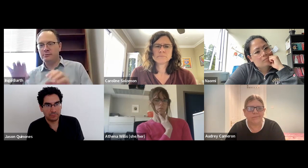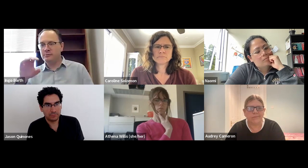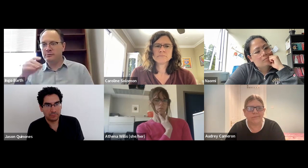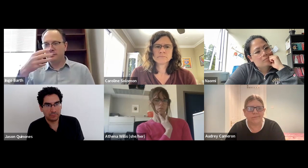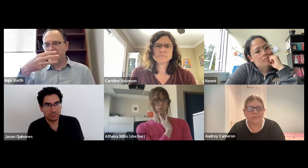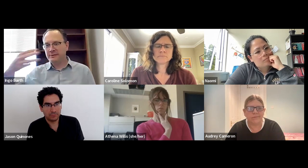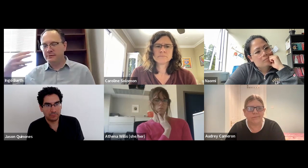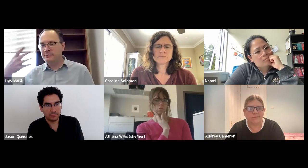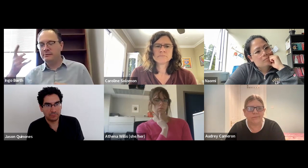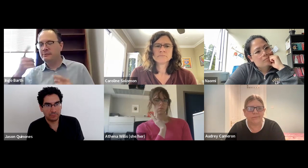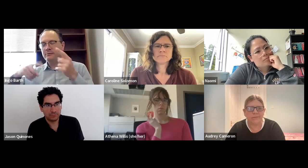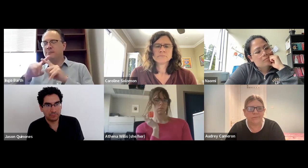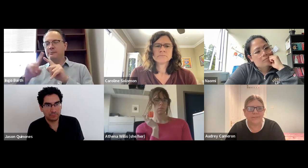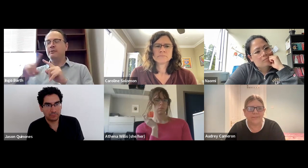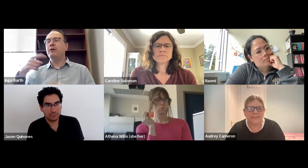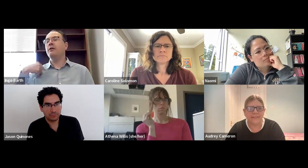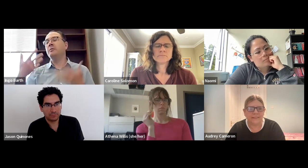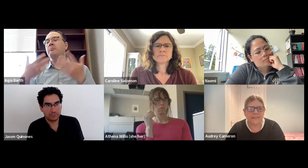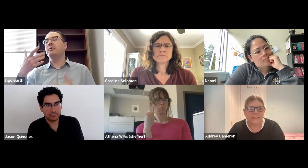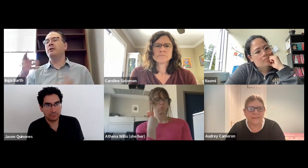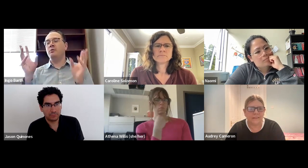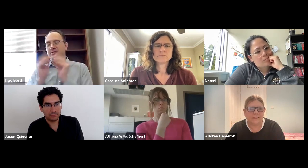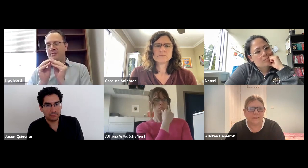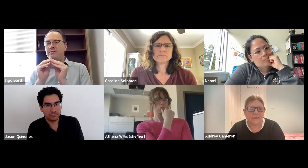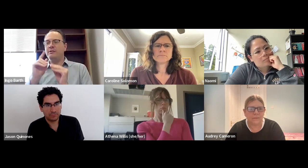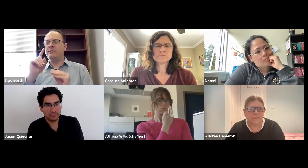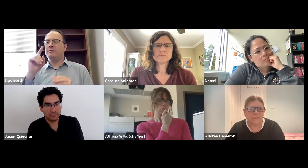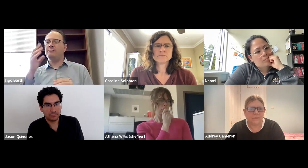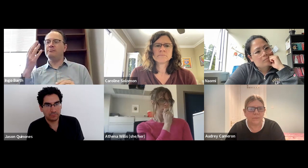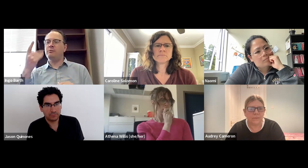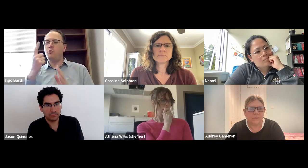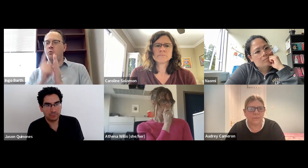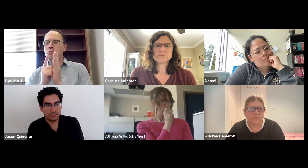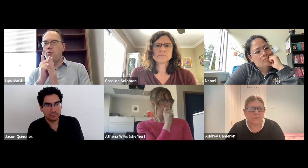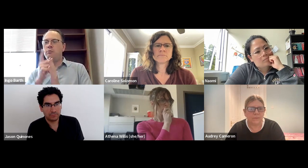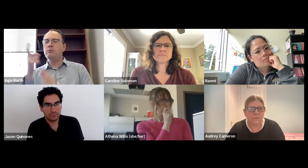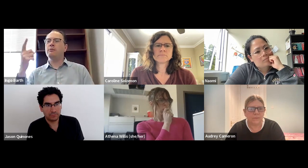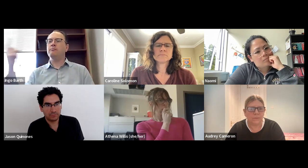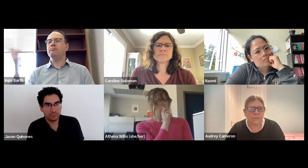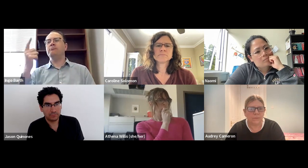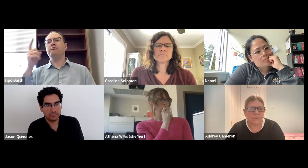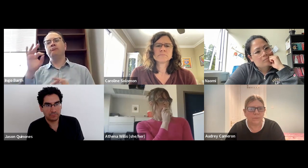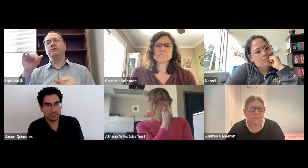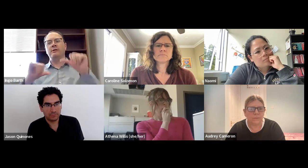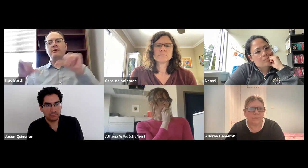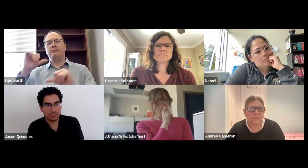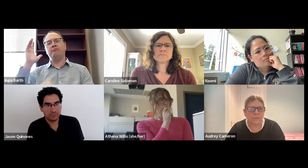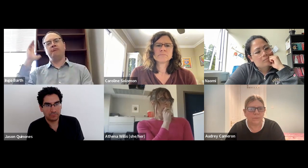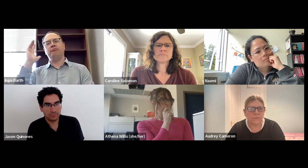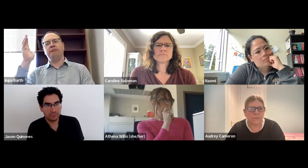versus sequence and whatnot, or triglycerides, things of that nature, and come together for maybe, you know, an hour and just